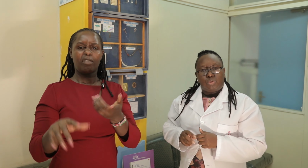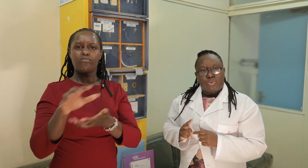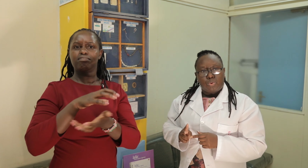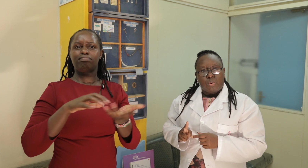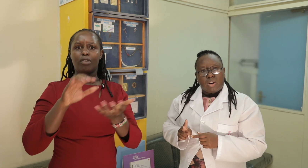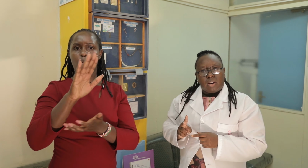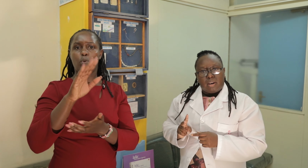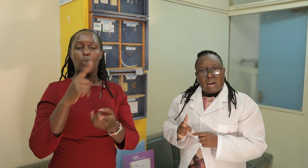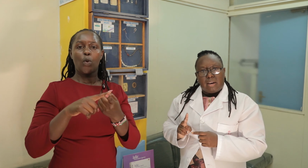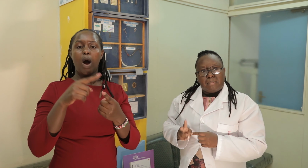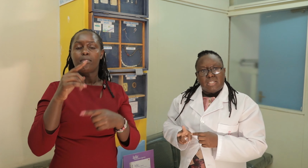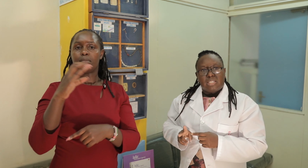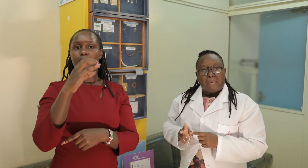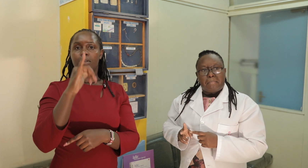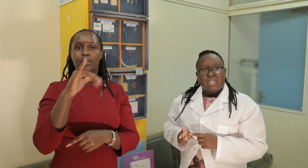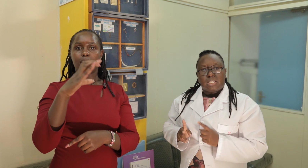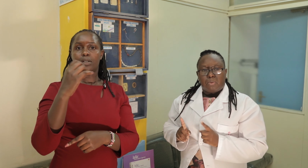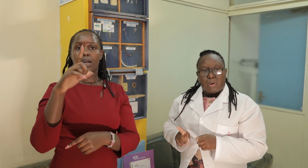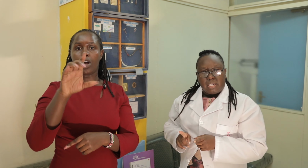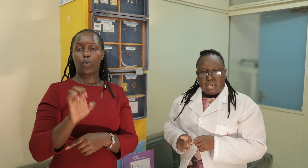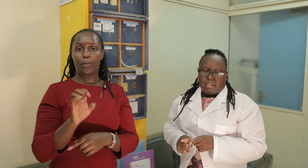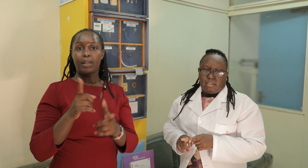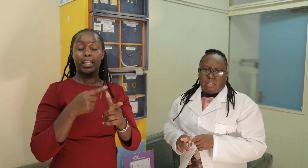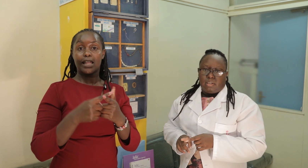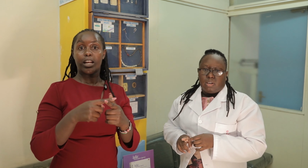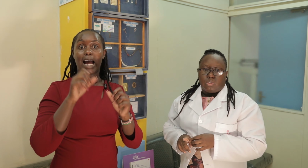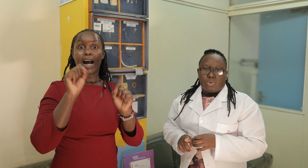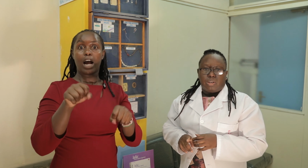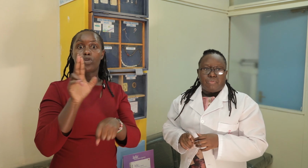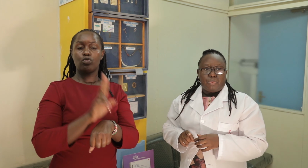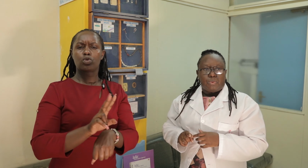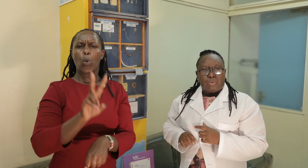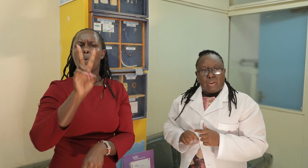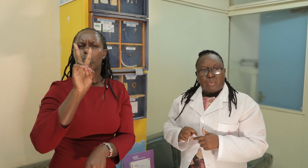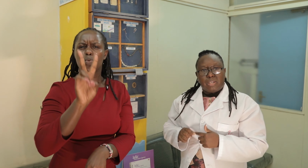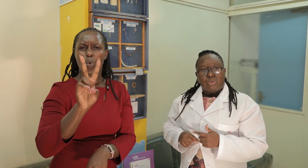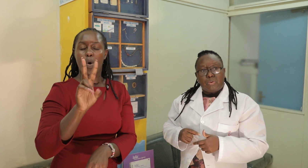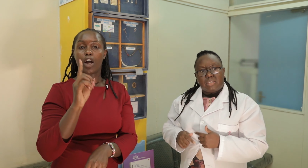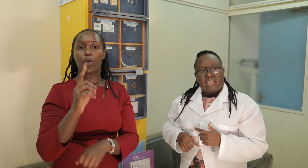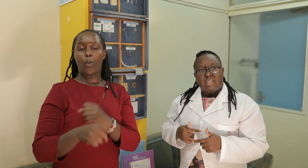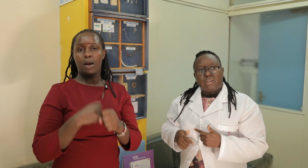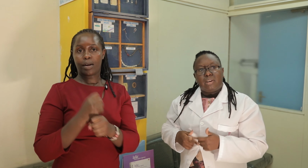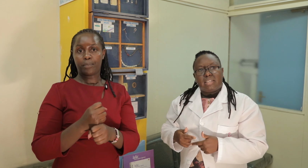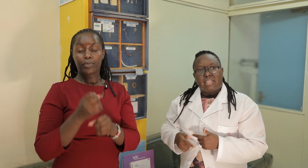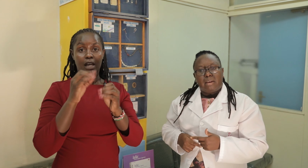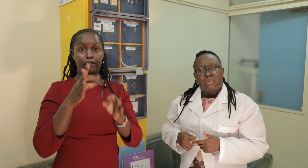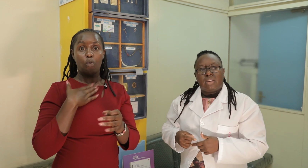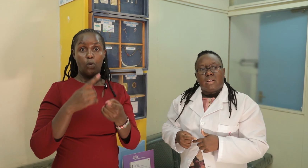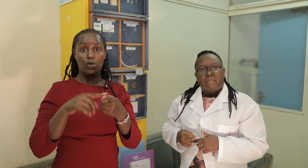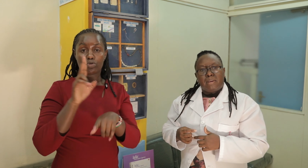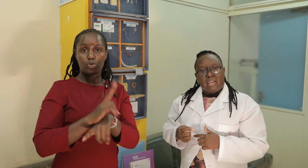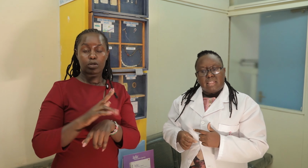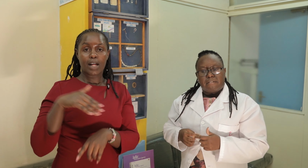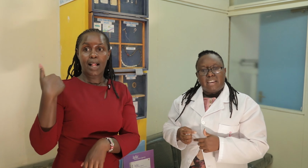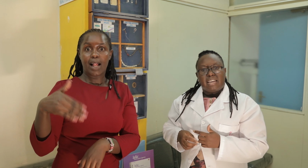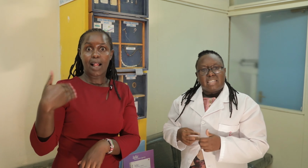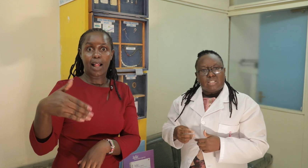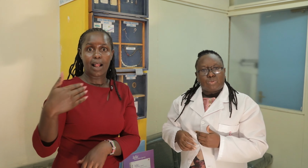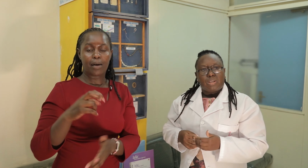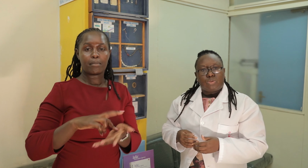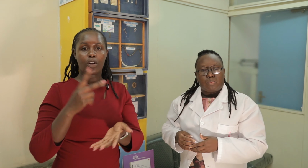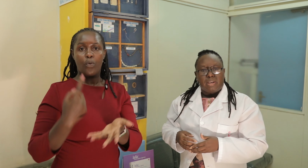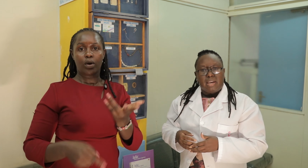of 2 emergency pills in 1 year. So if you are going to use it in regular times, meaning the